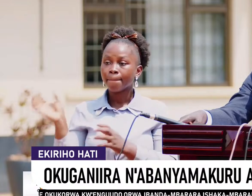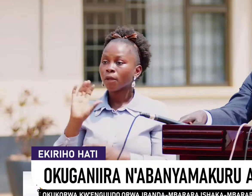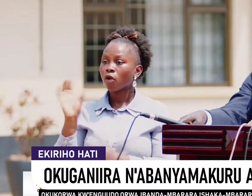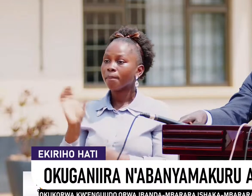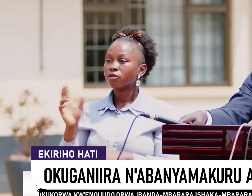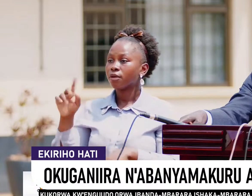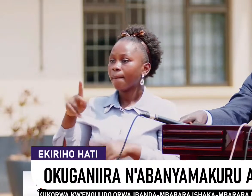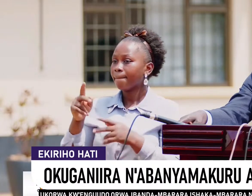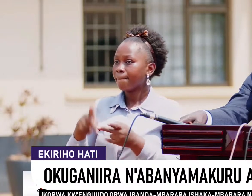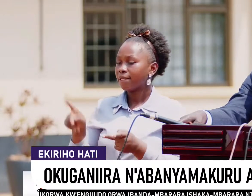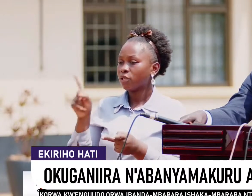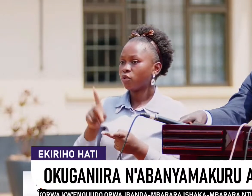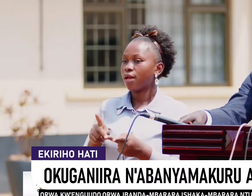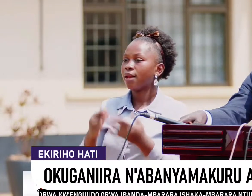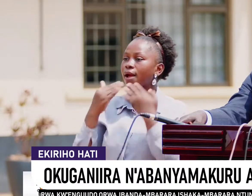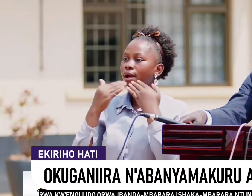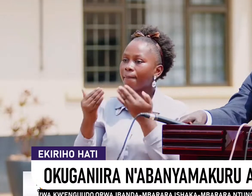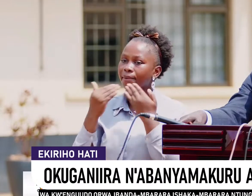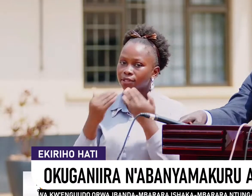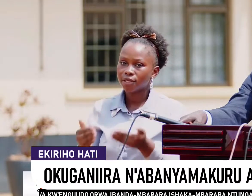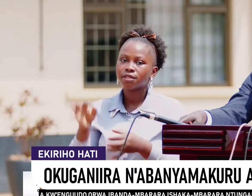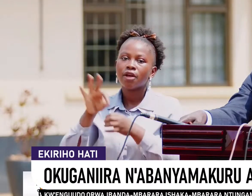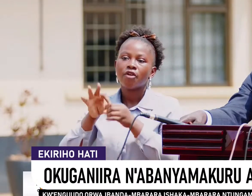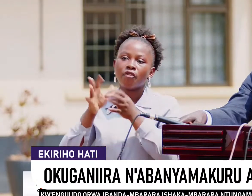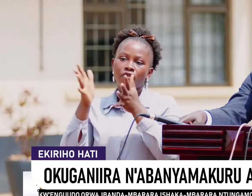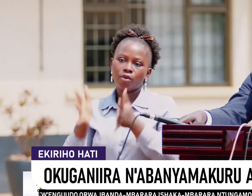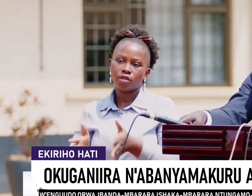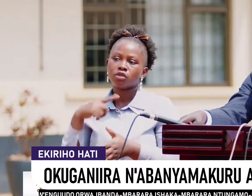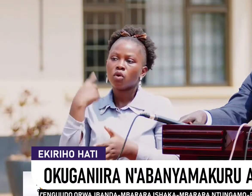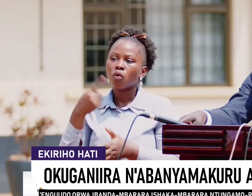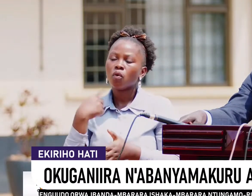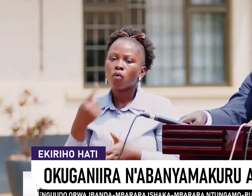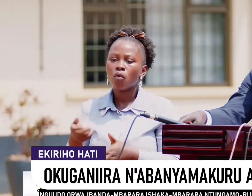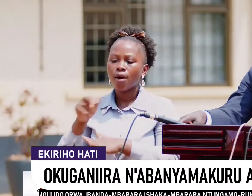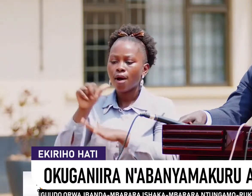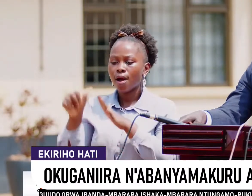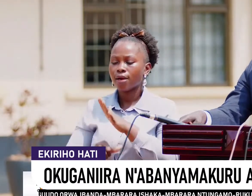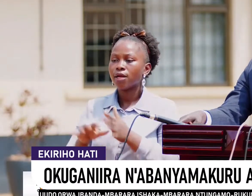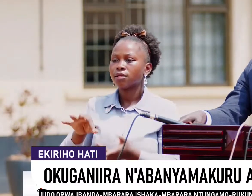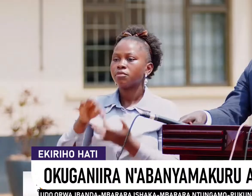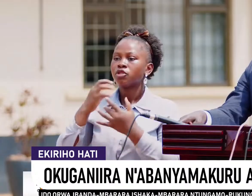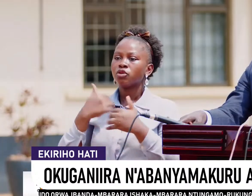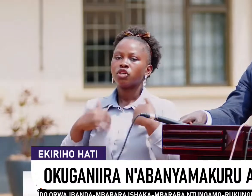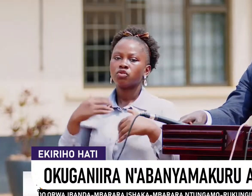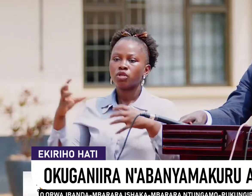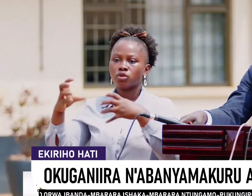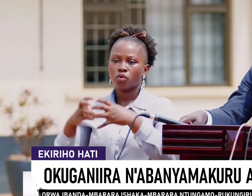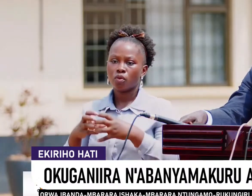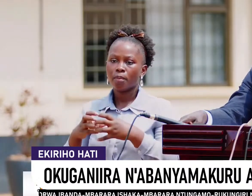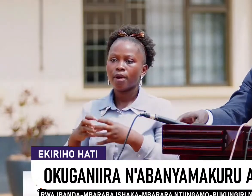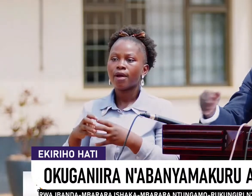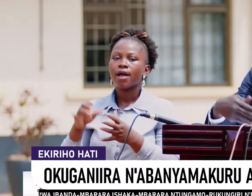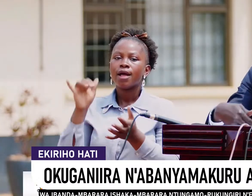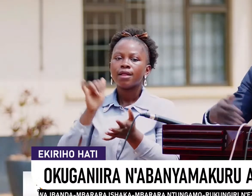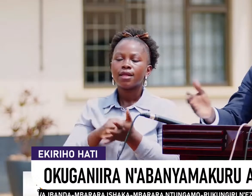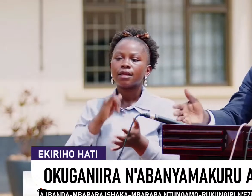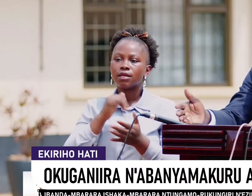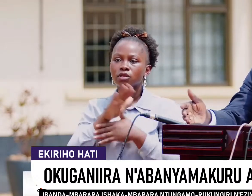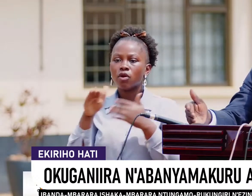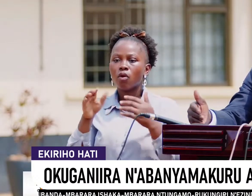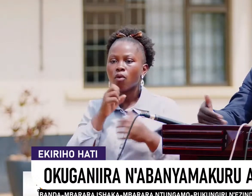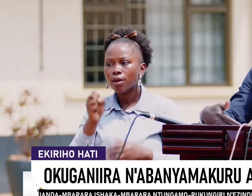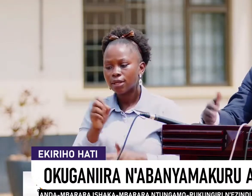Commission particularly appreciates the voters who fall under the special interest groups, that is,